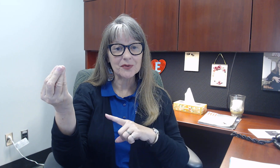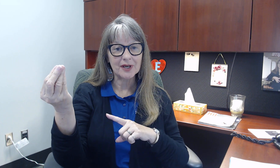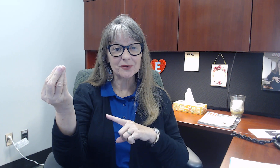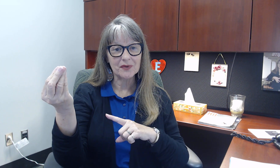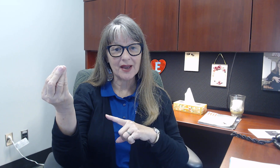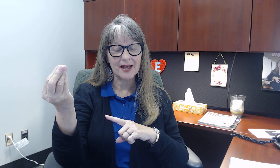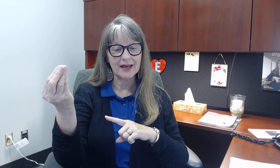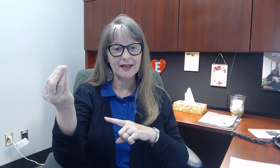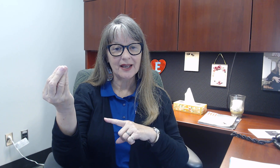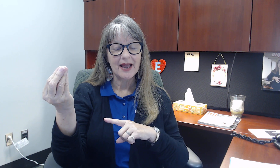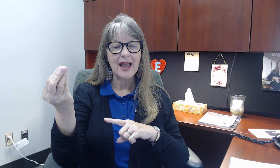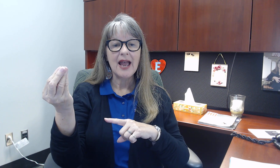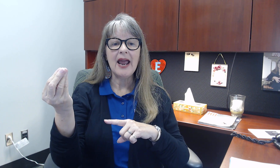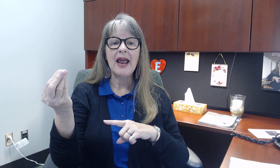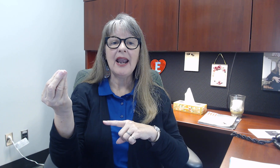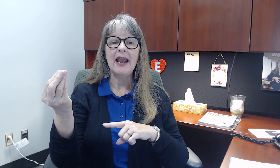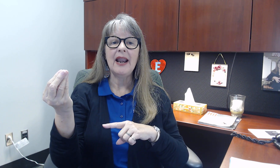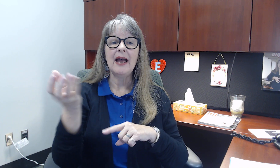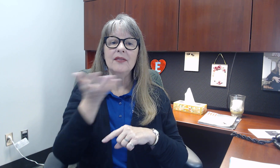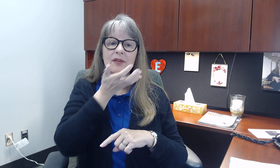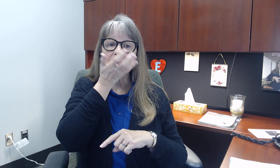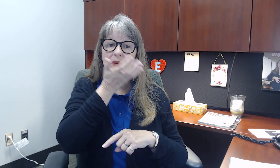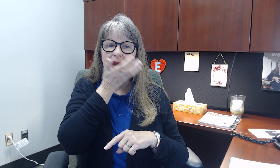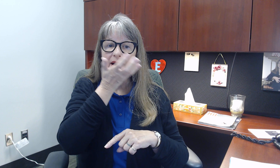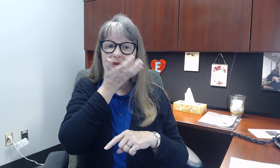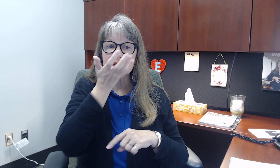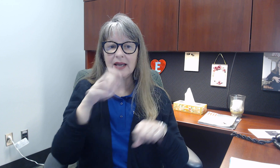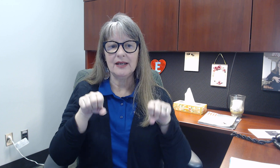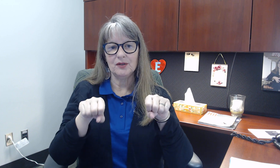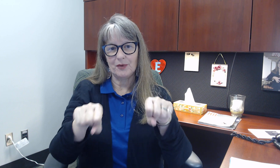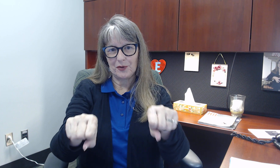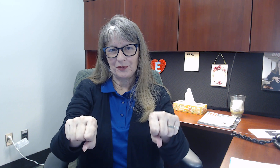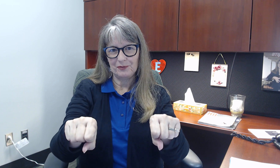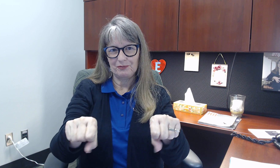signs we've had. And the grass I need to mow.